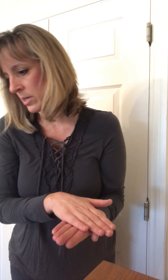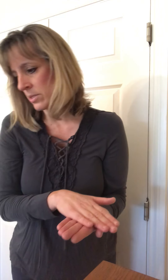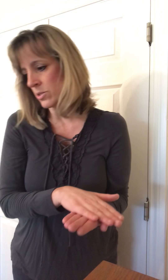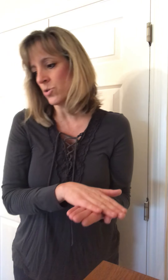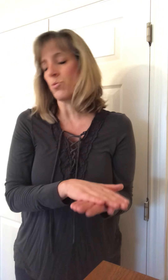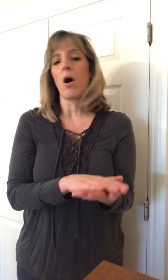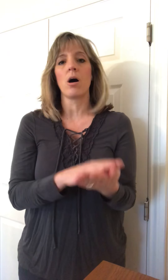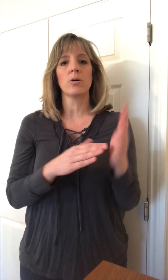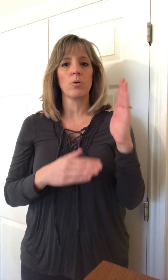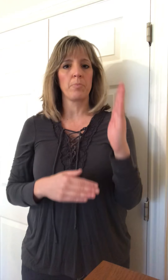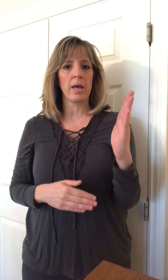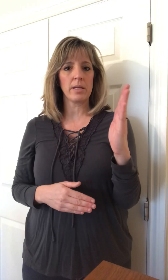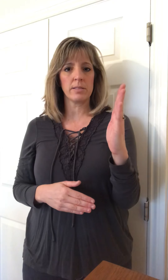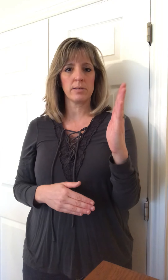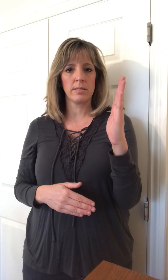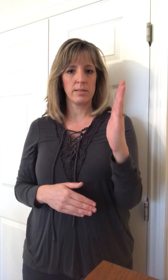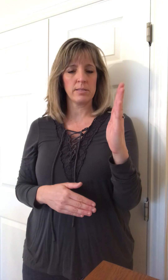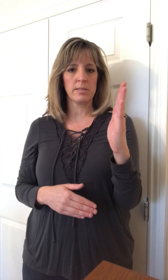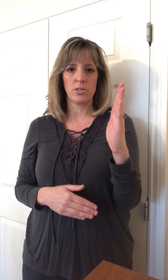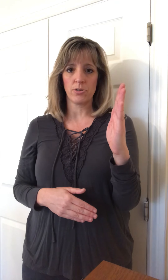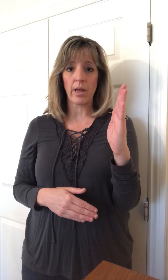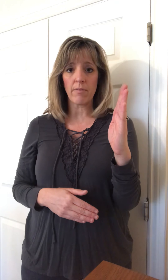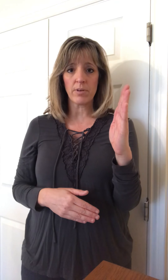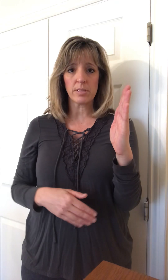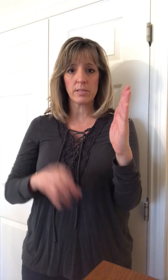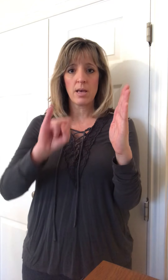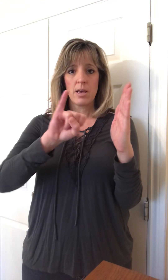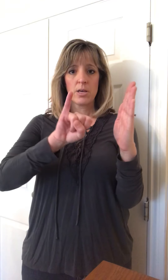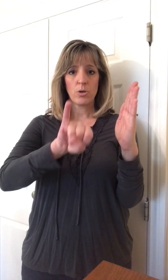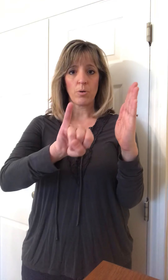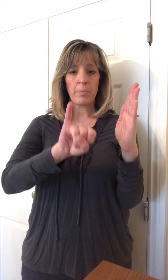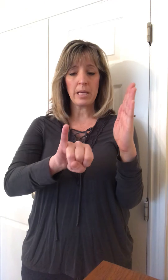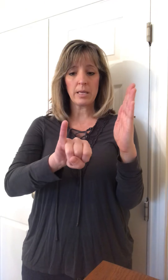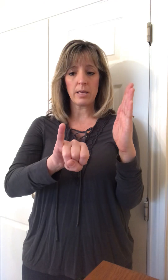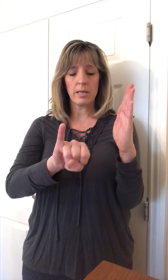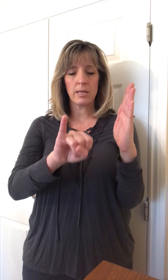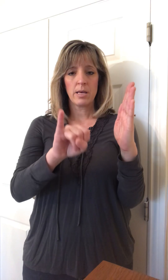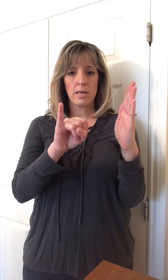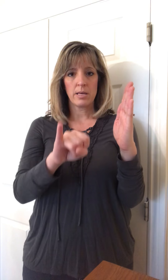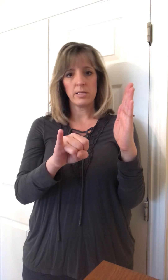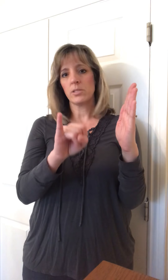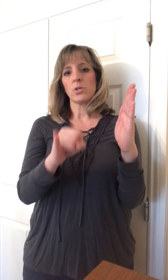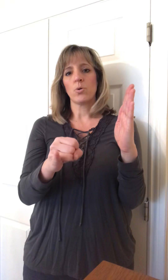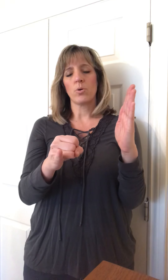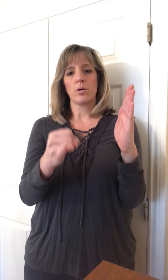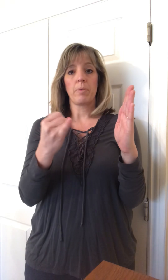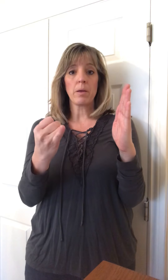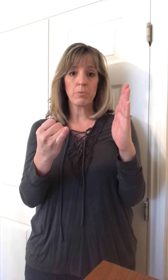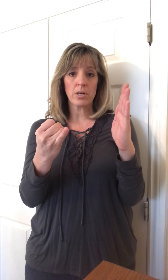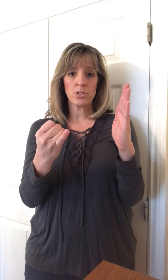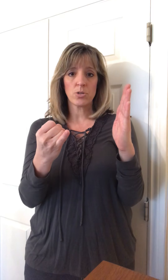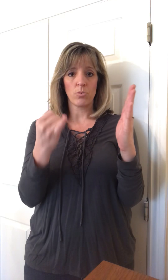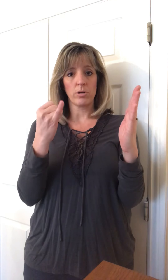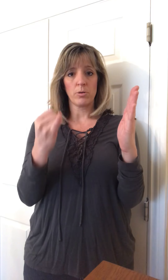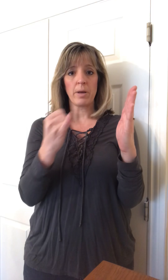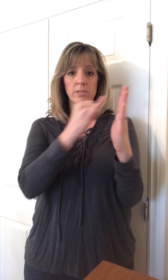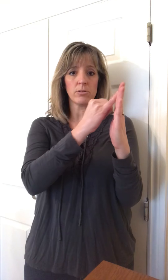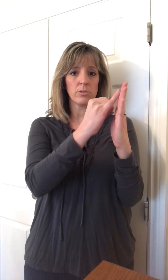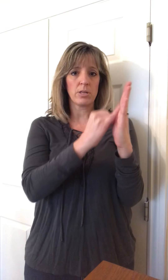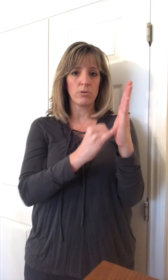is draw or paint. This is your canvas. Your pinky is your paintbrush or your pencil, and you go